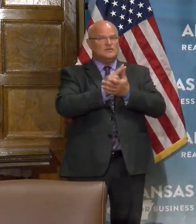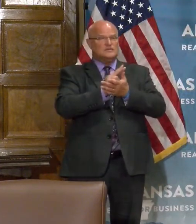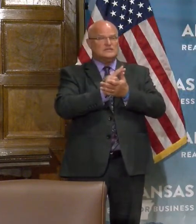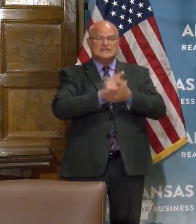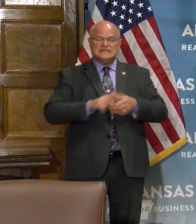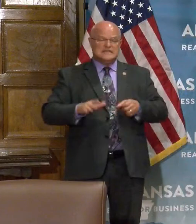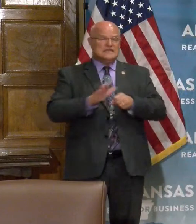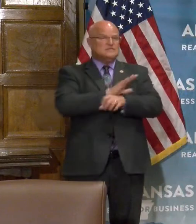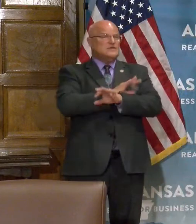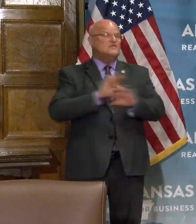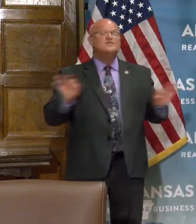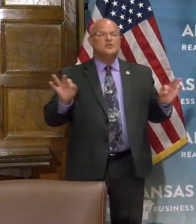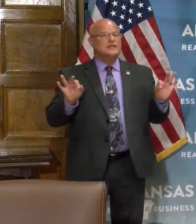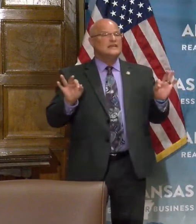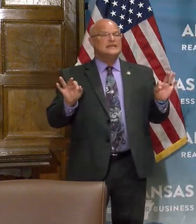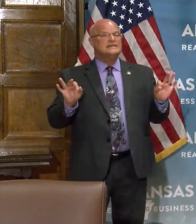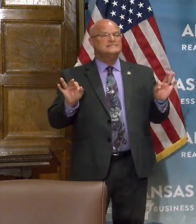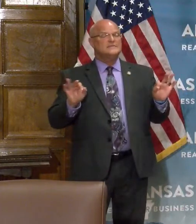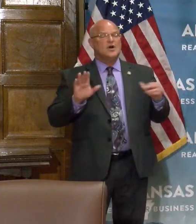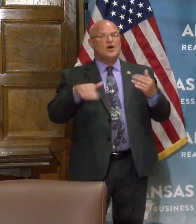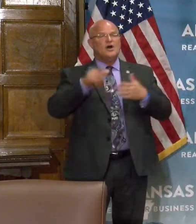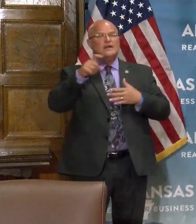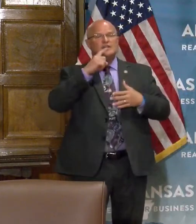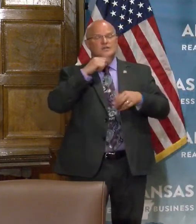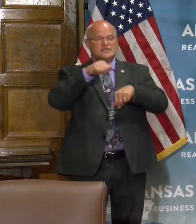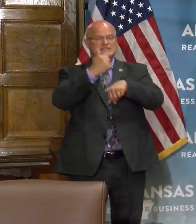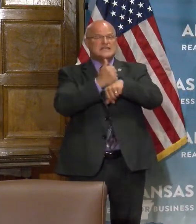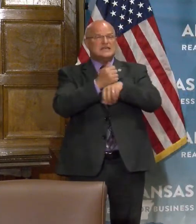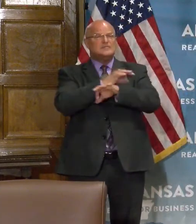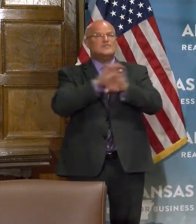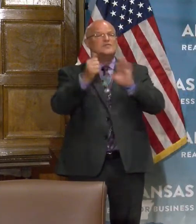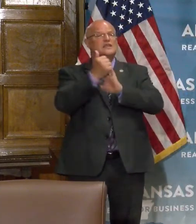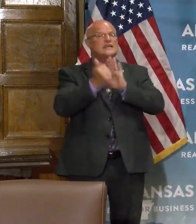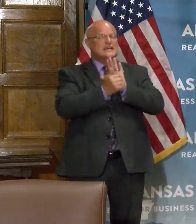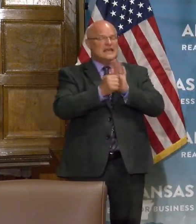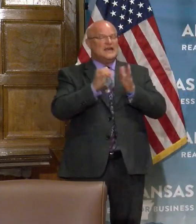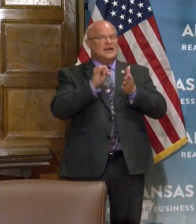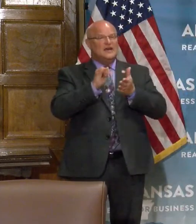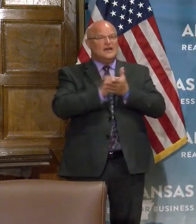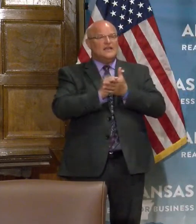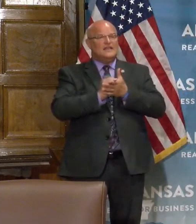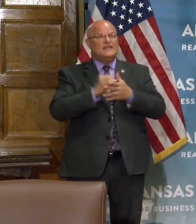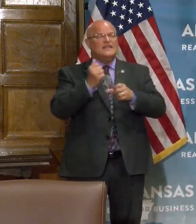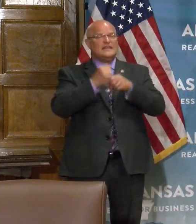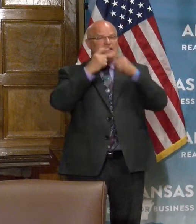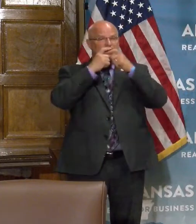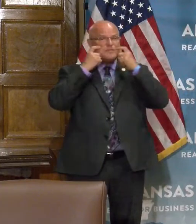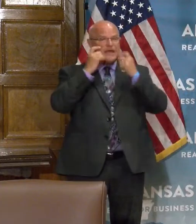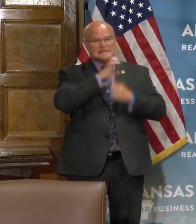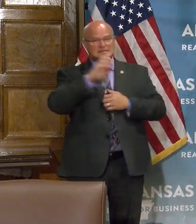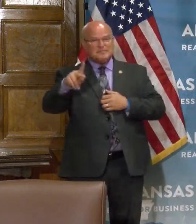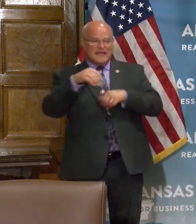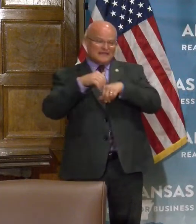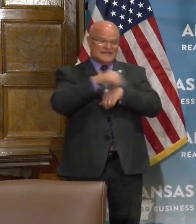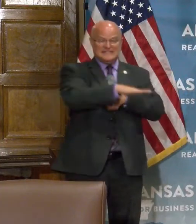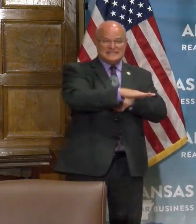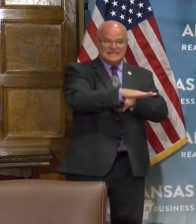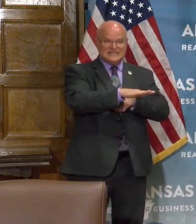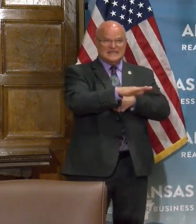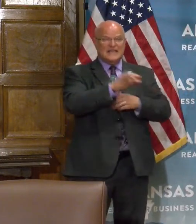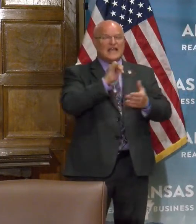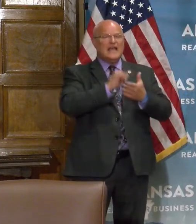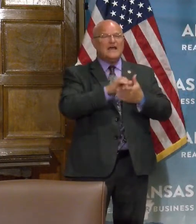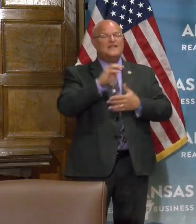is completely free to the facility. All they have to do is set up a free account so that they get the masks back that they sent, and